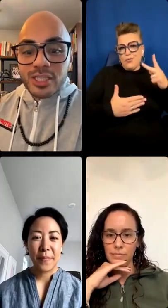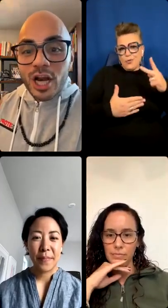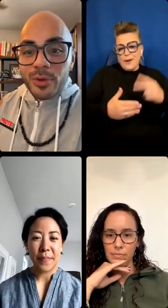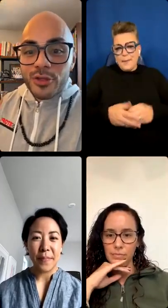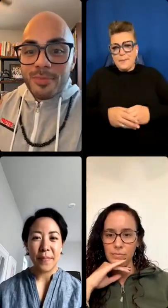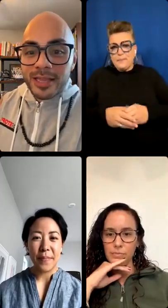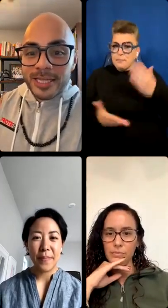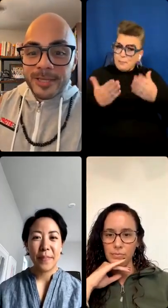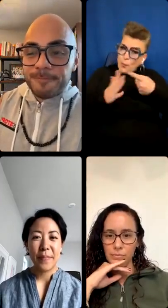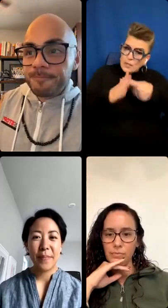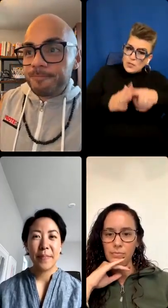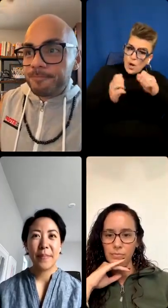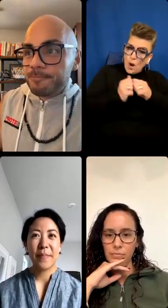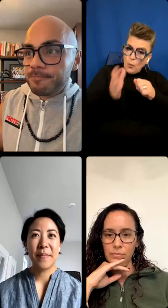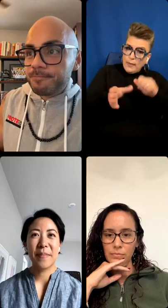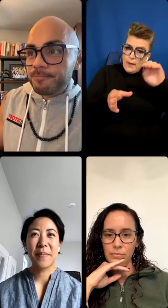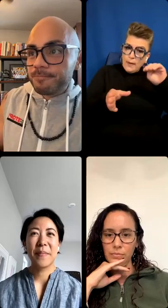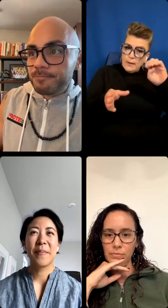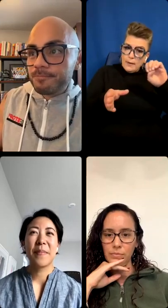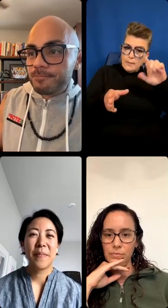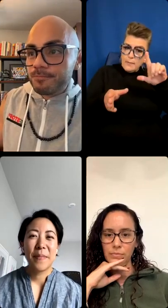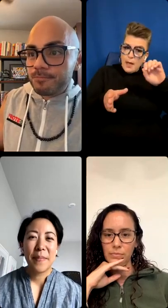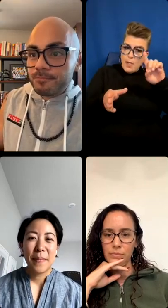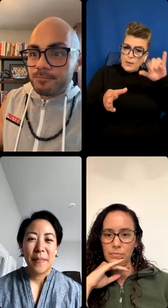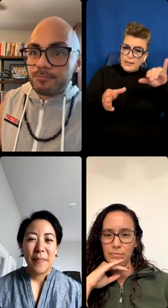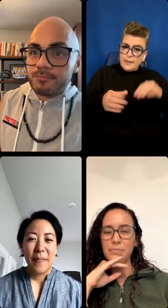Maybe we can start with you, Melody.